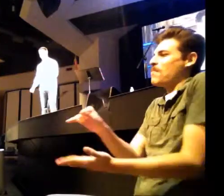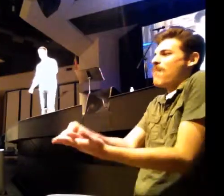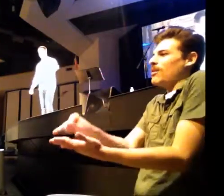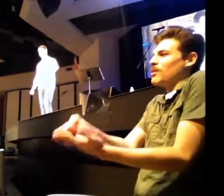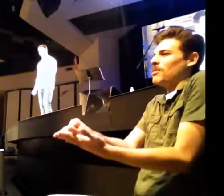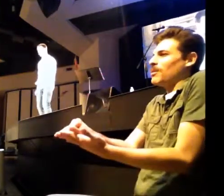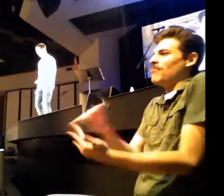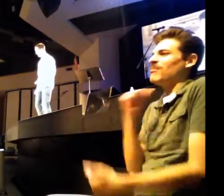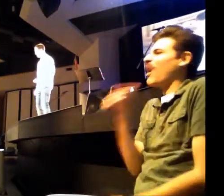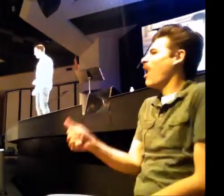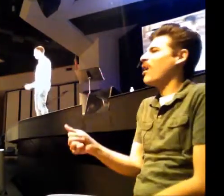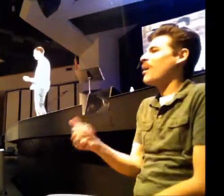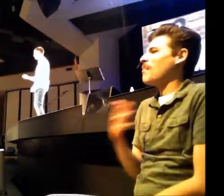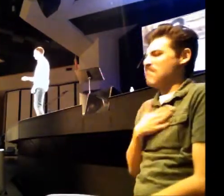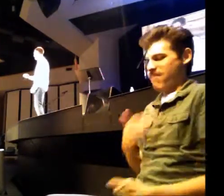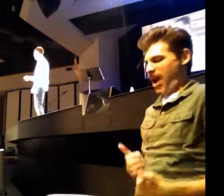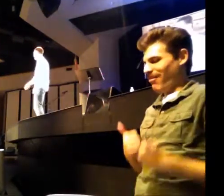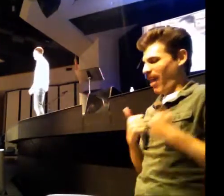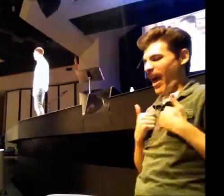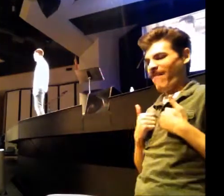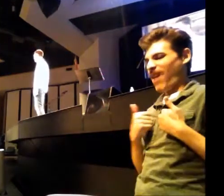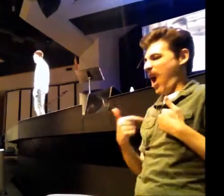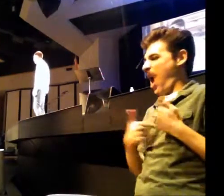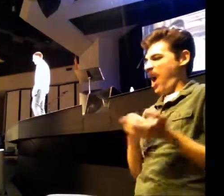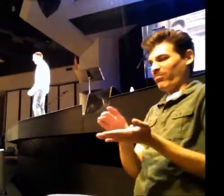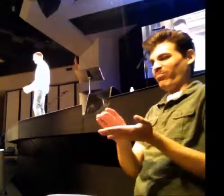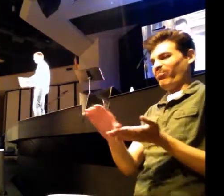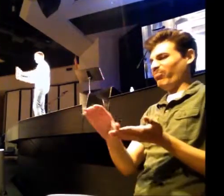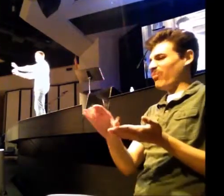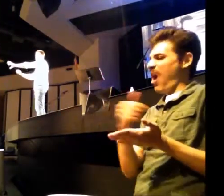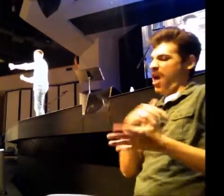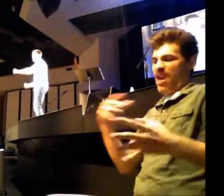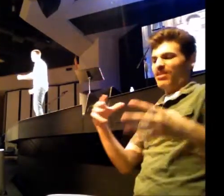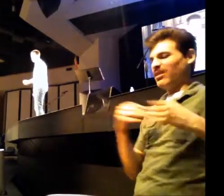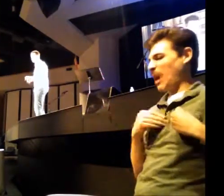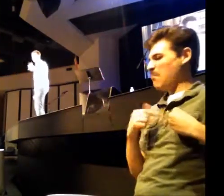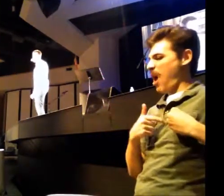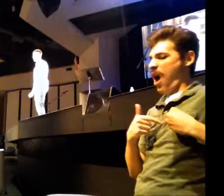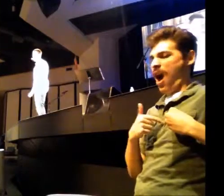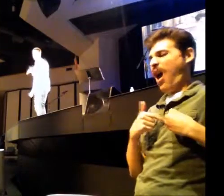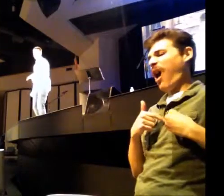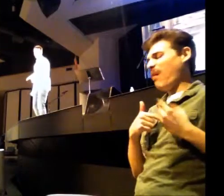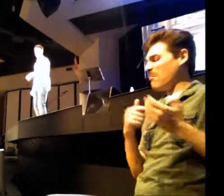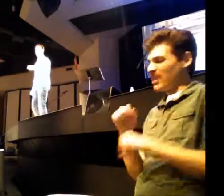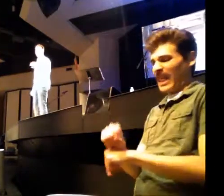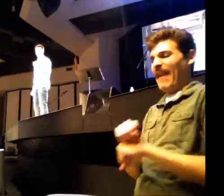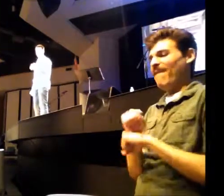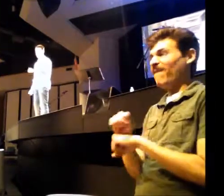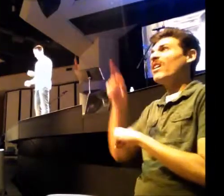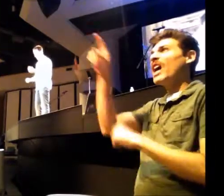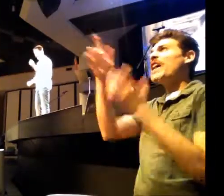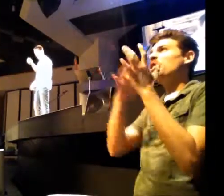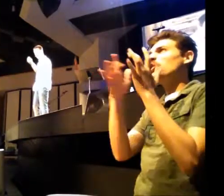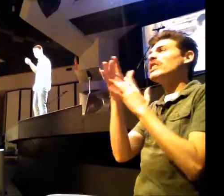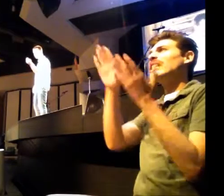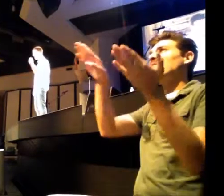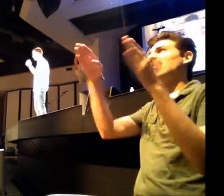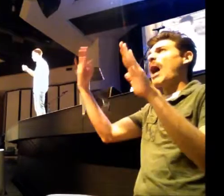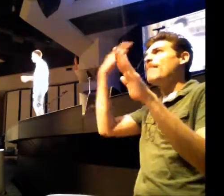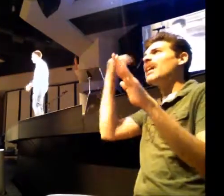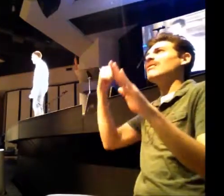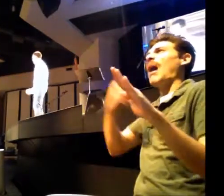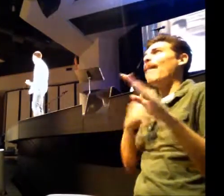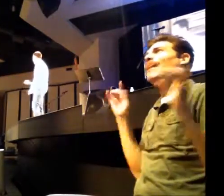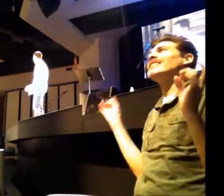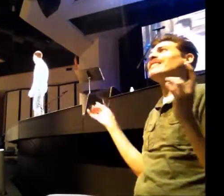away and you just can't get it back. That sometimes you're a slave and that's just how it is. And so Jesus died because you're terrible. That's the way I held this thing and